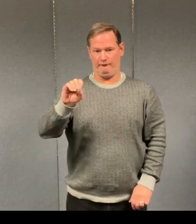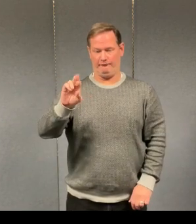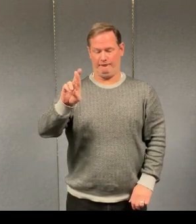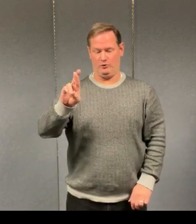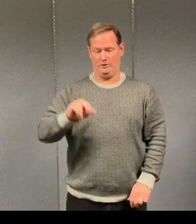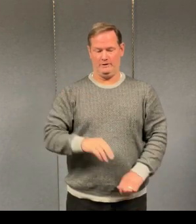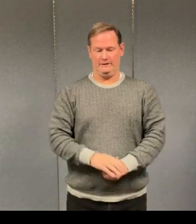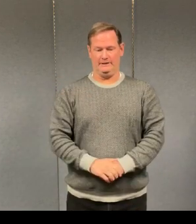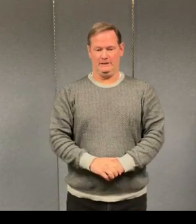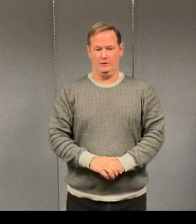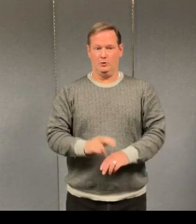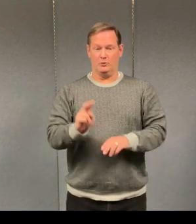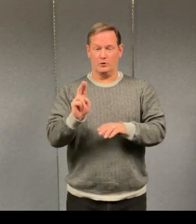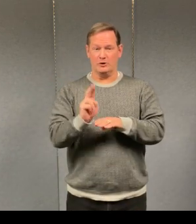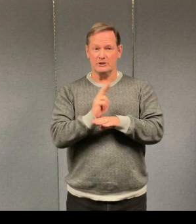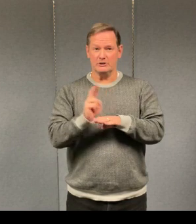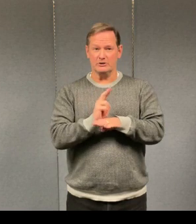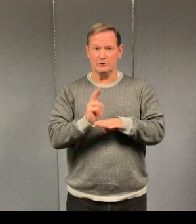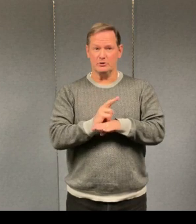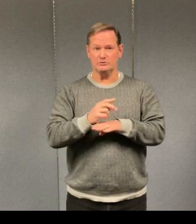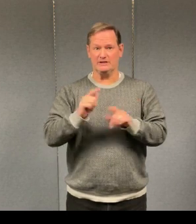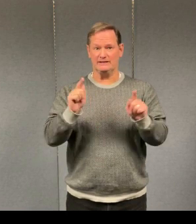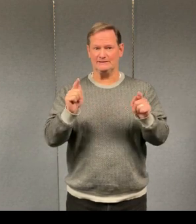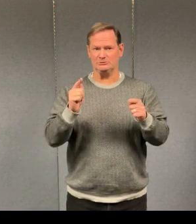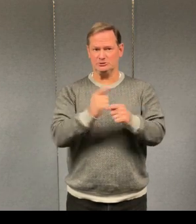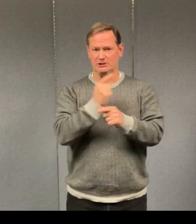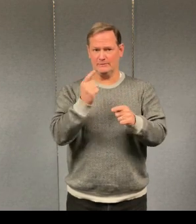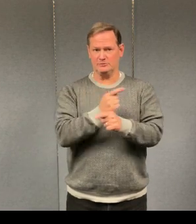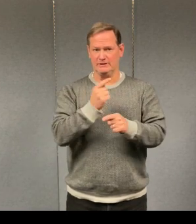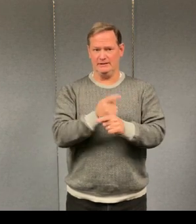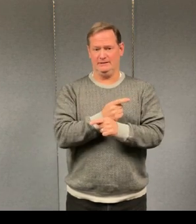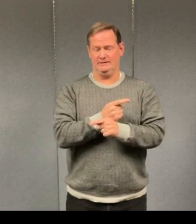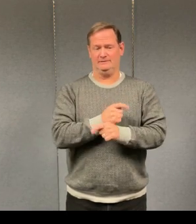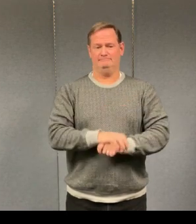Jones can determine the cost of the plywood and the cement he will need.